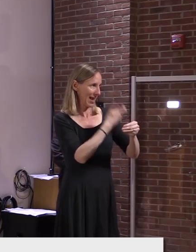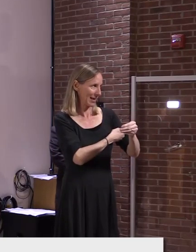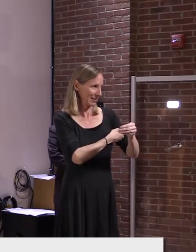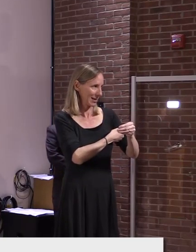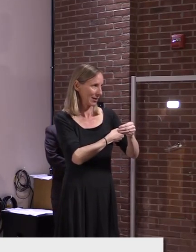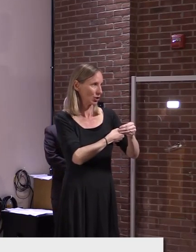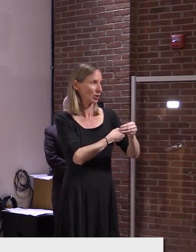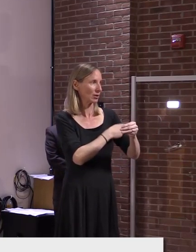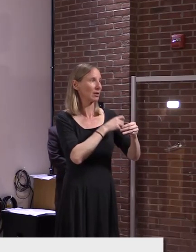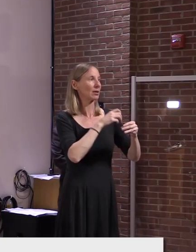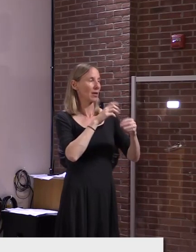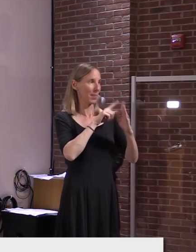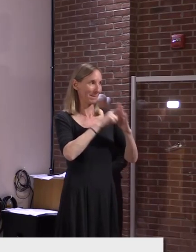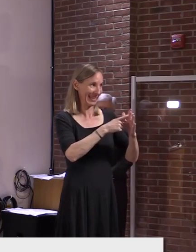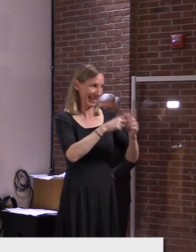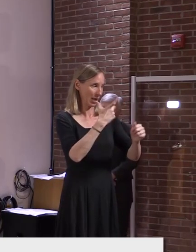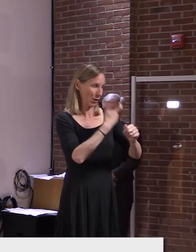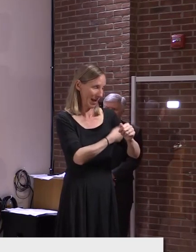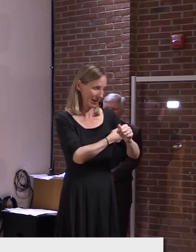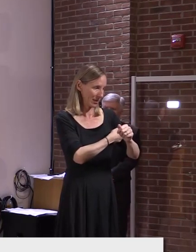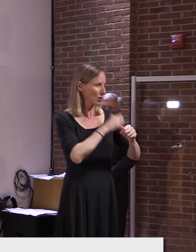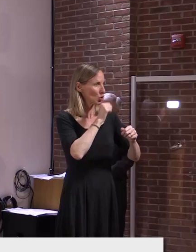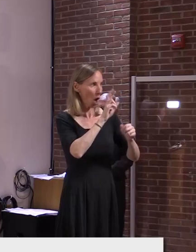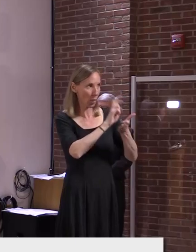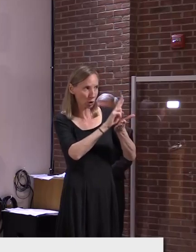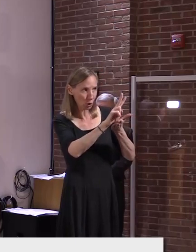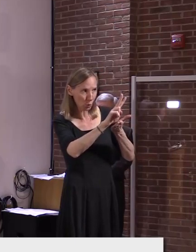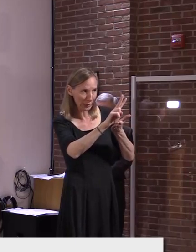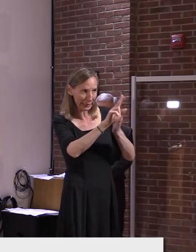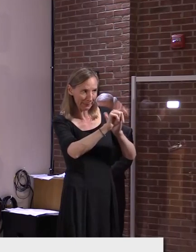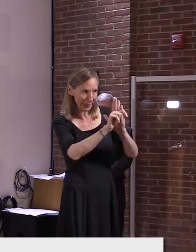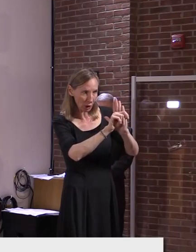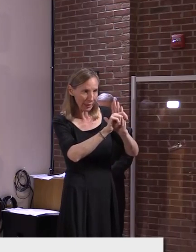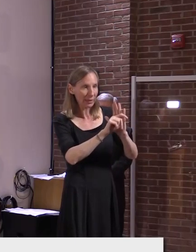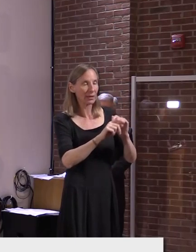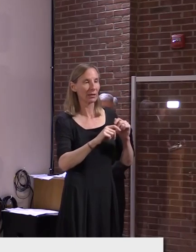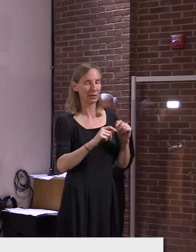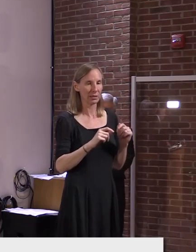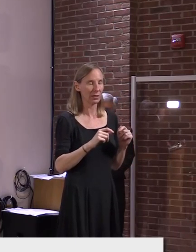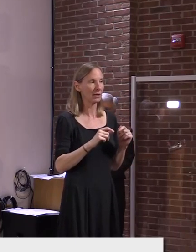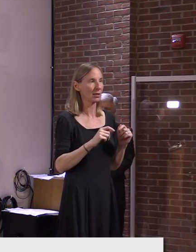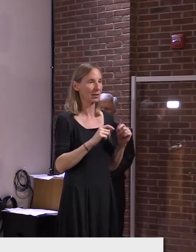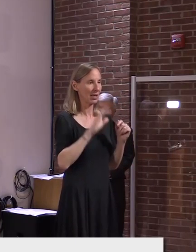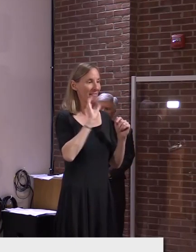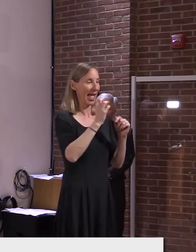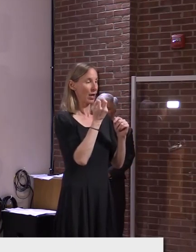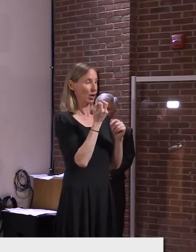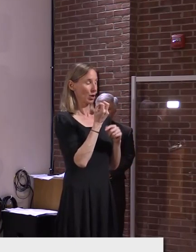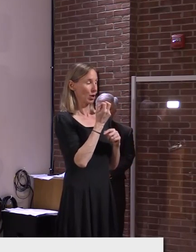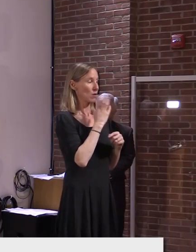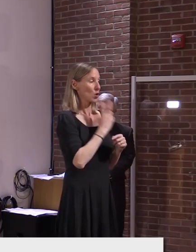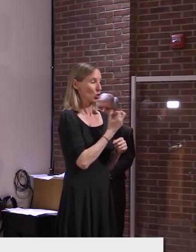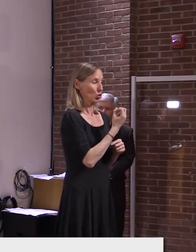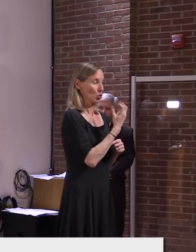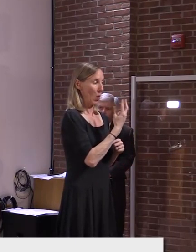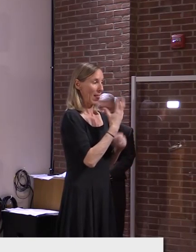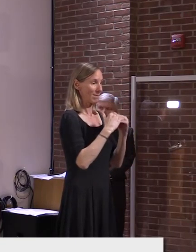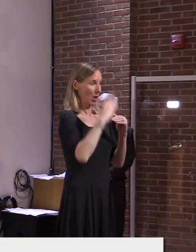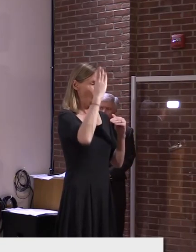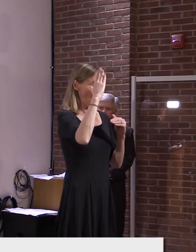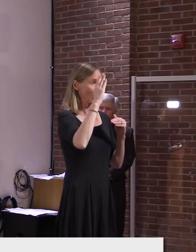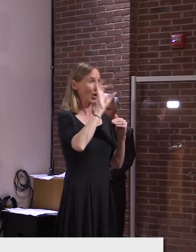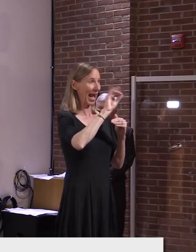the 2-week waiting period after that? Yes, it'll be whenever we reach that 12 and over, 80% of the 12 and